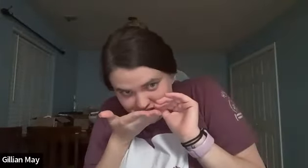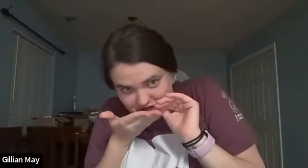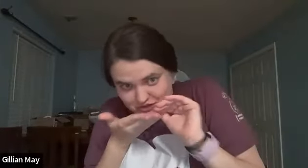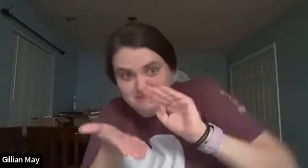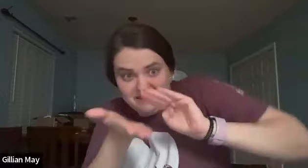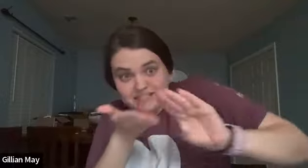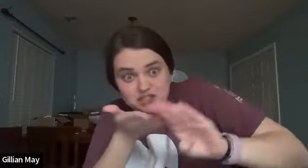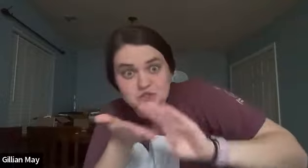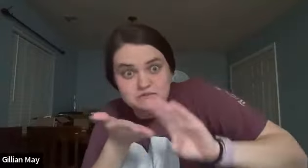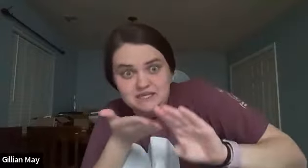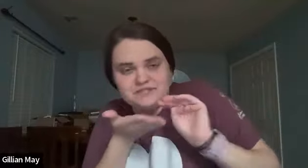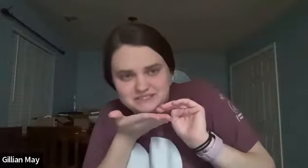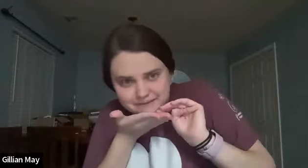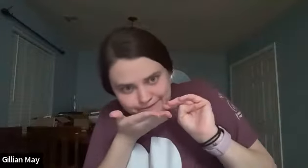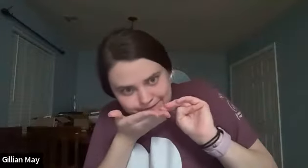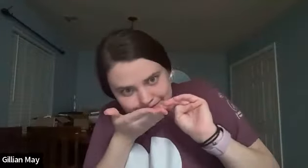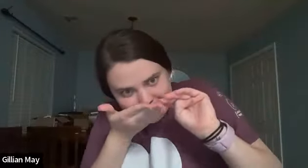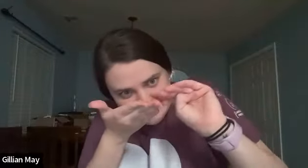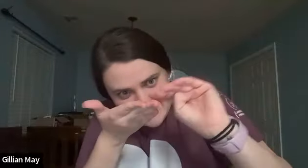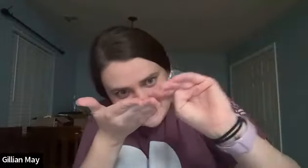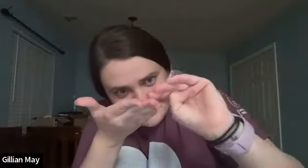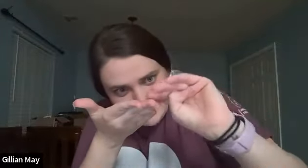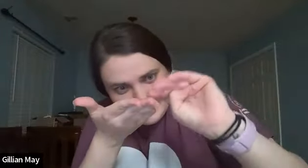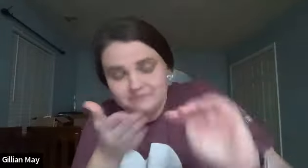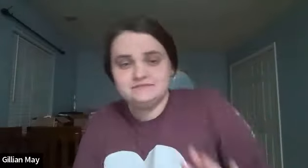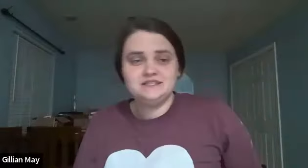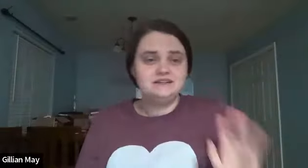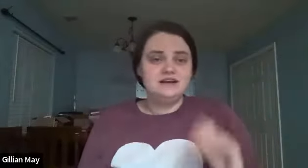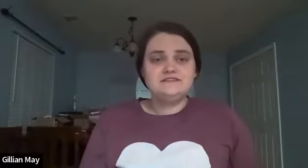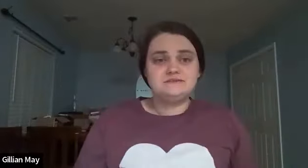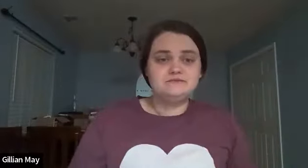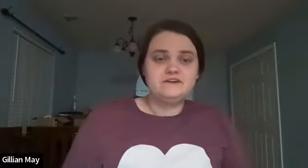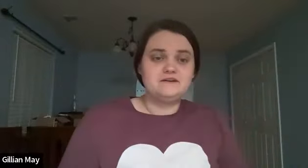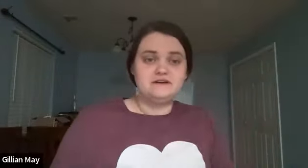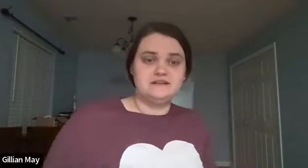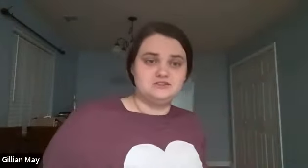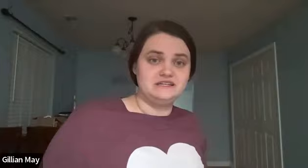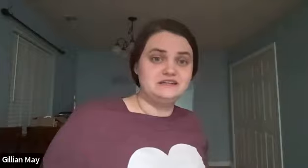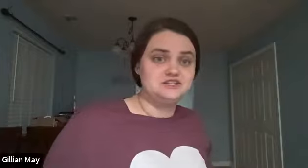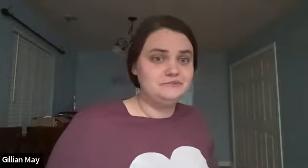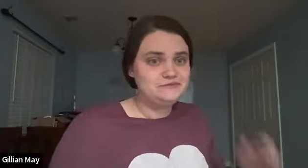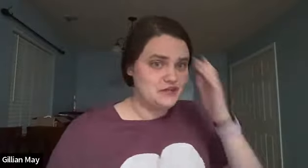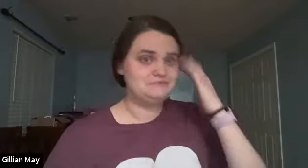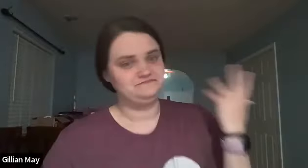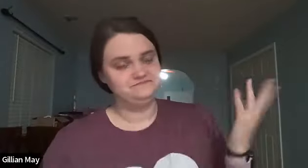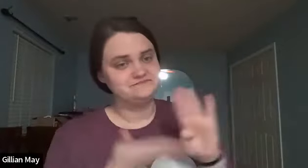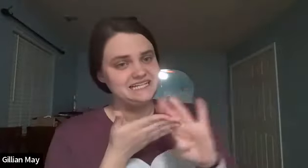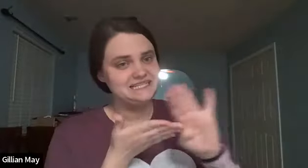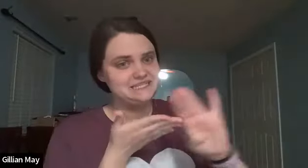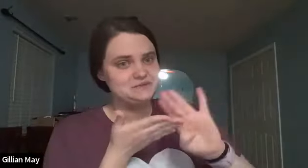not trying to be like, excuse me, but she's like, tap, tap, tap, tap, tap. I have some very fun, interesting kids, y'all. So, excuse